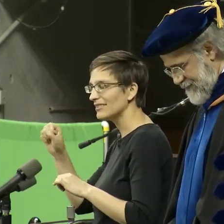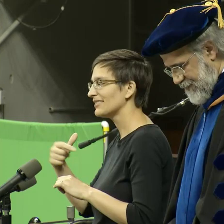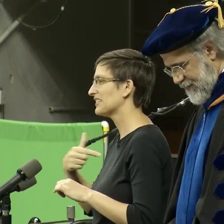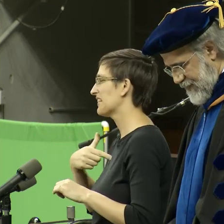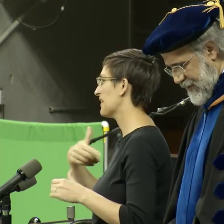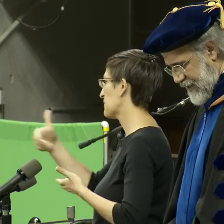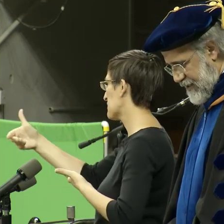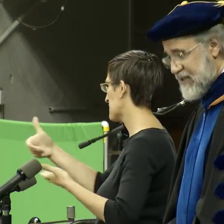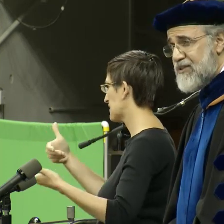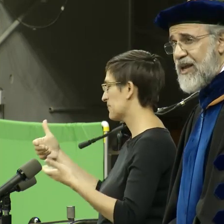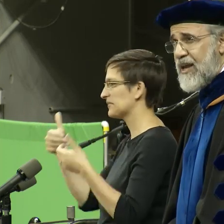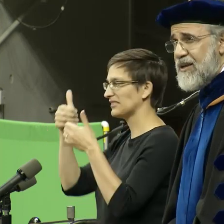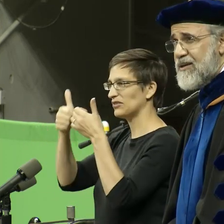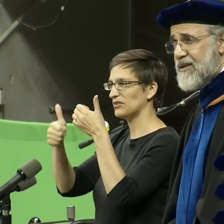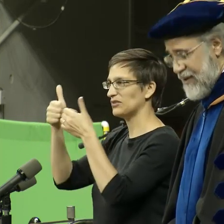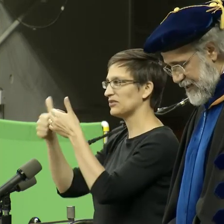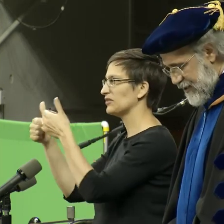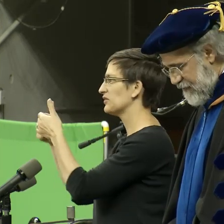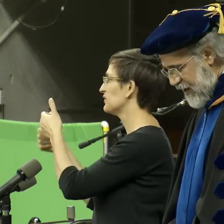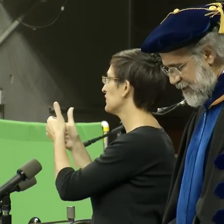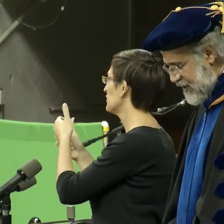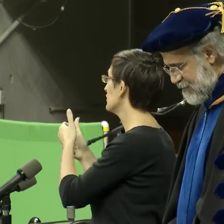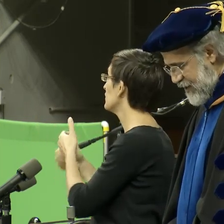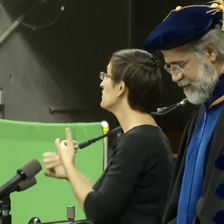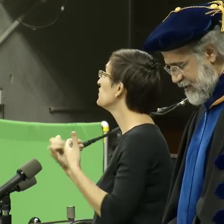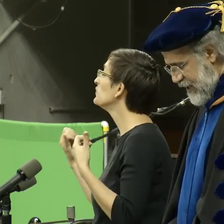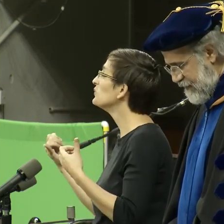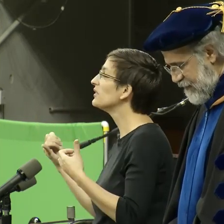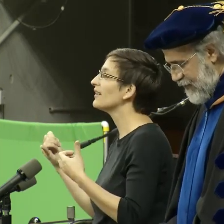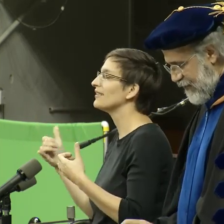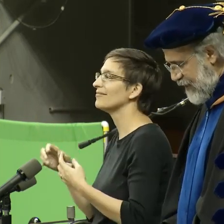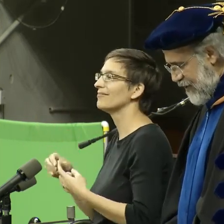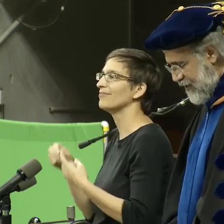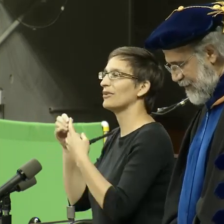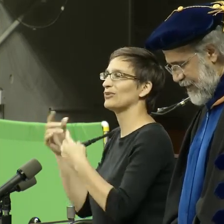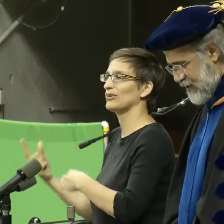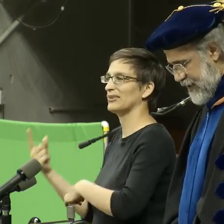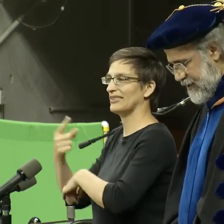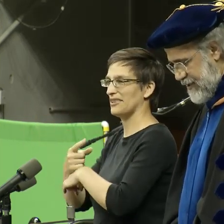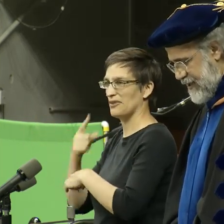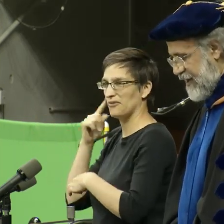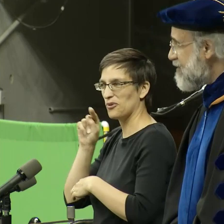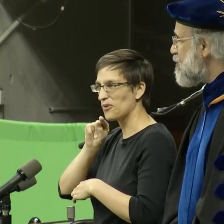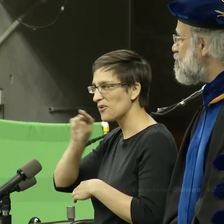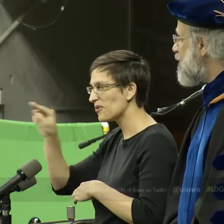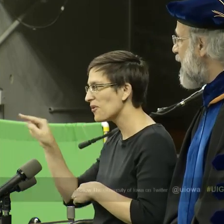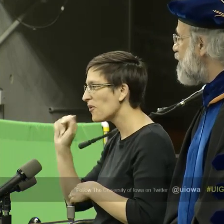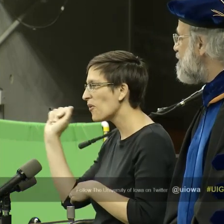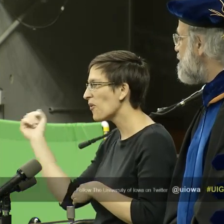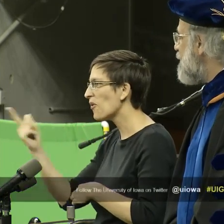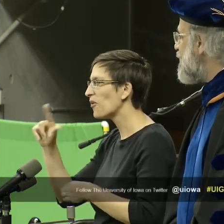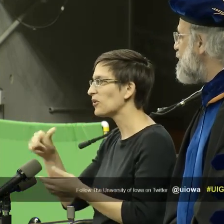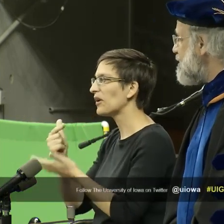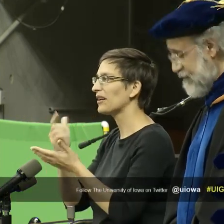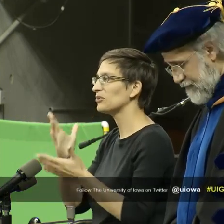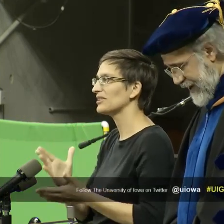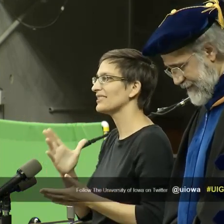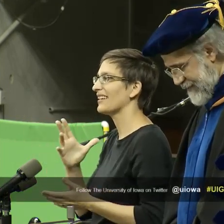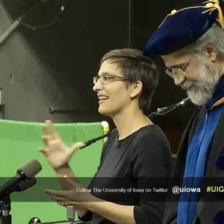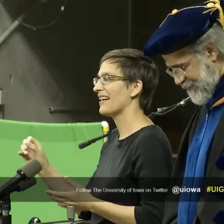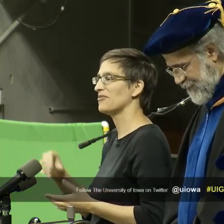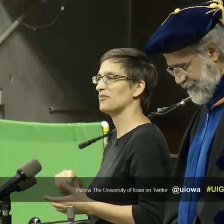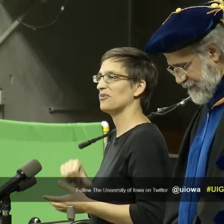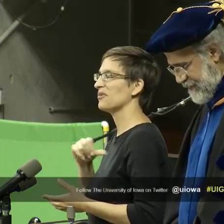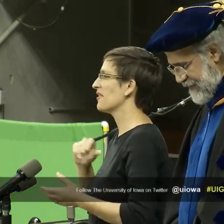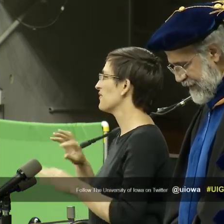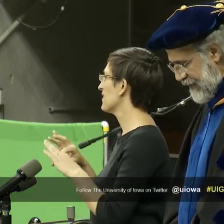you. Today is a very special day for all our graduates and their proud families and friends.